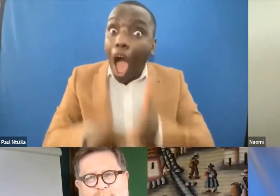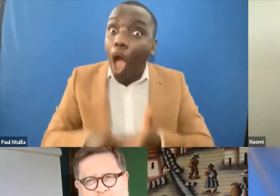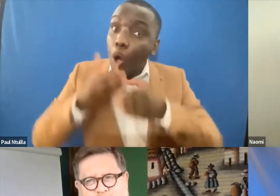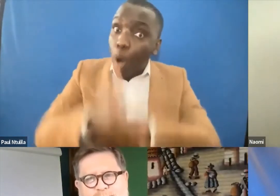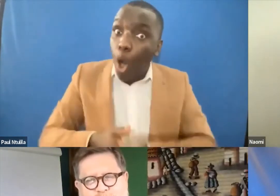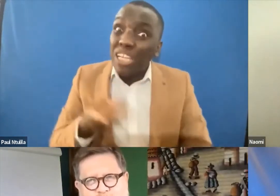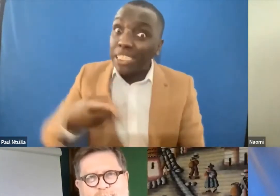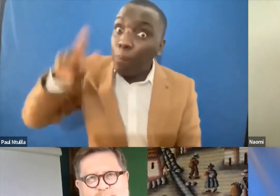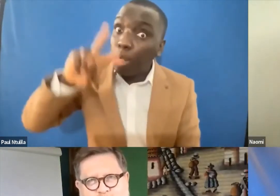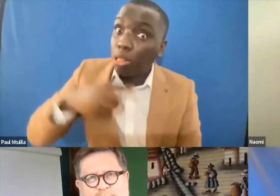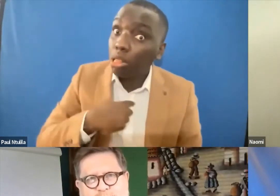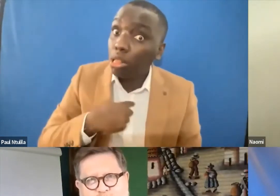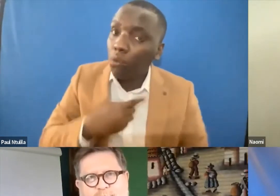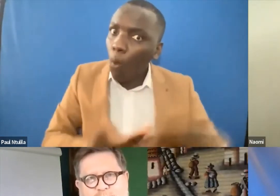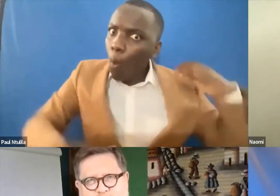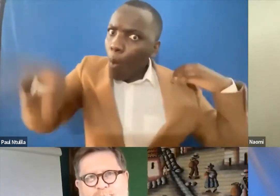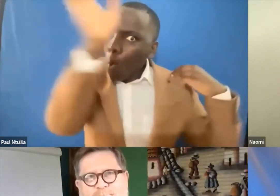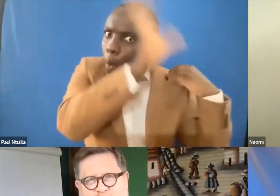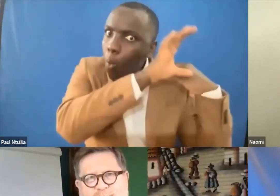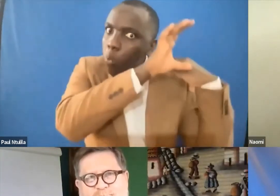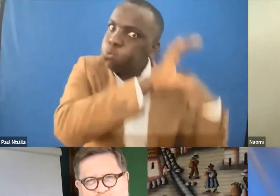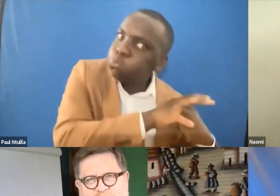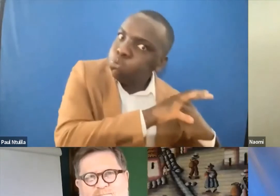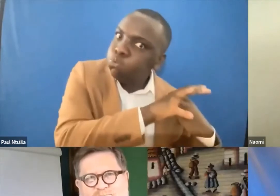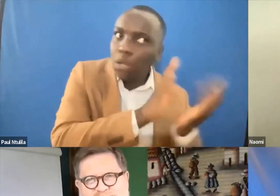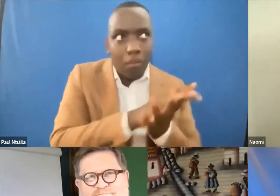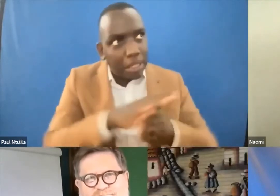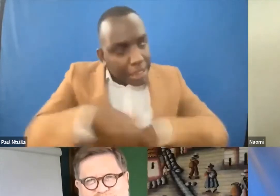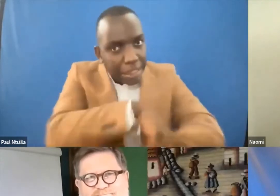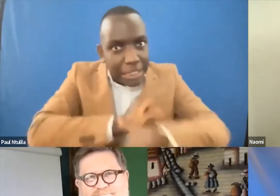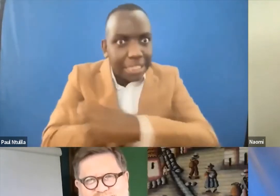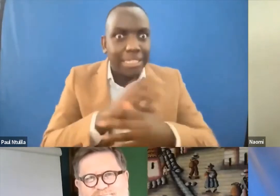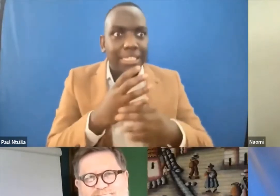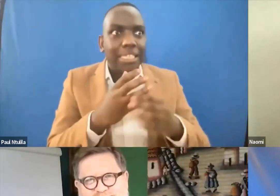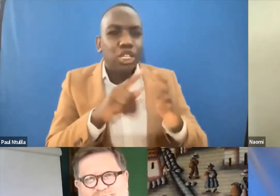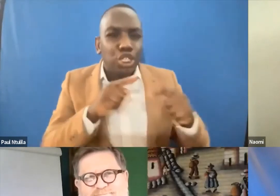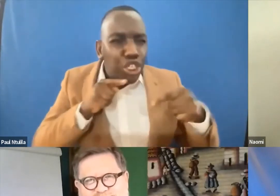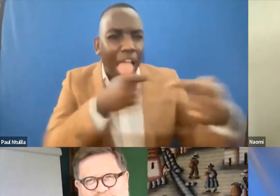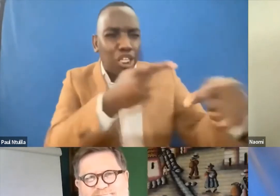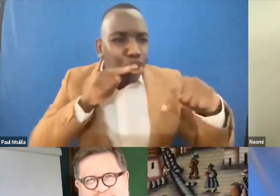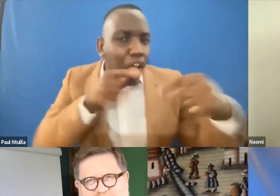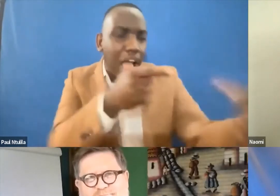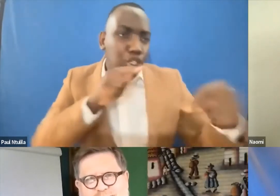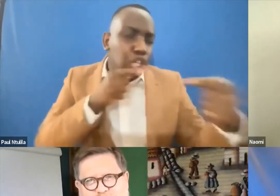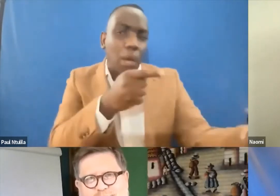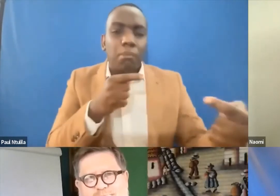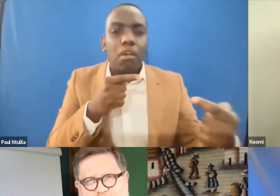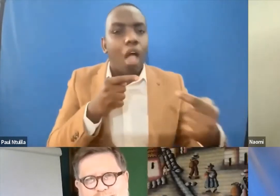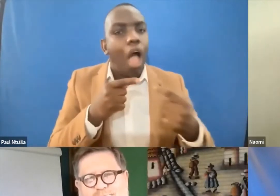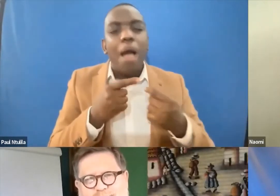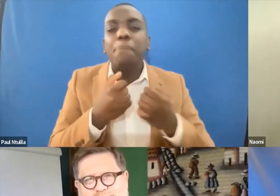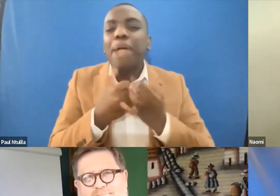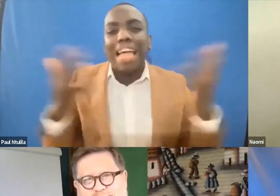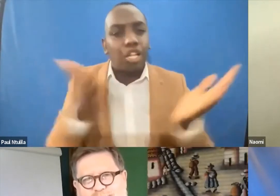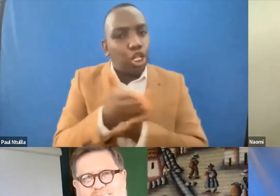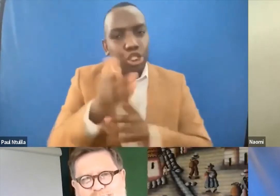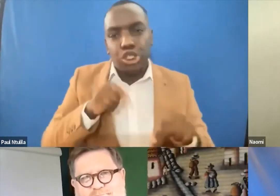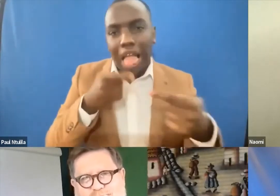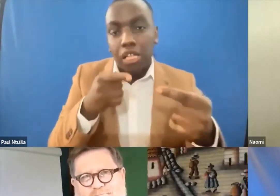as them. And it's hard work. It is hard work. It's an extra burden and it's a challenge.